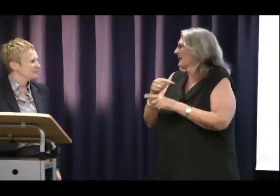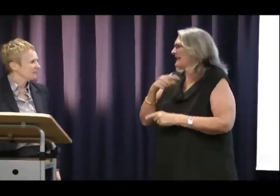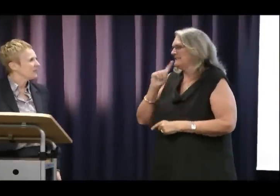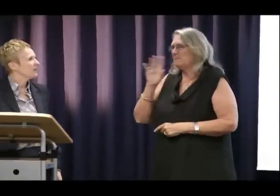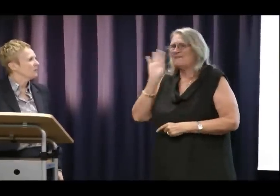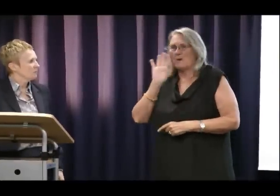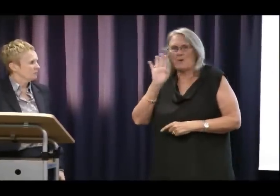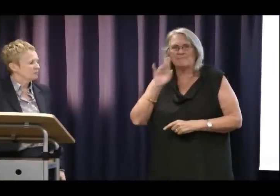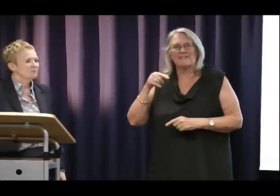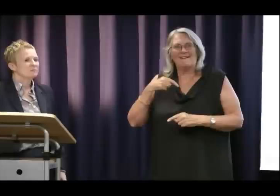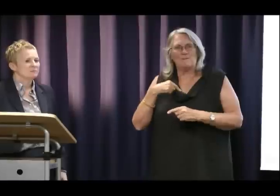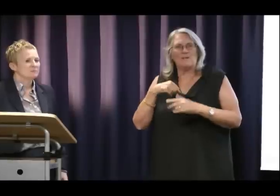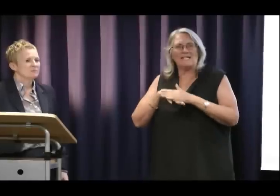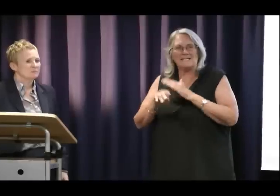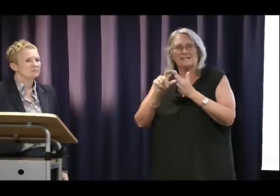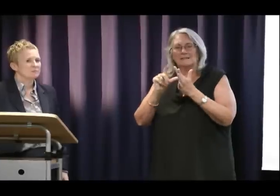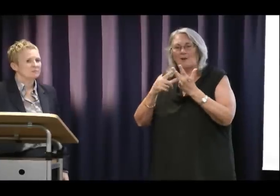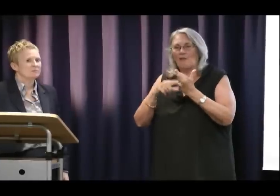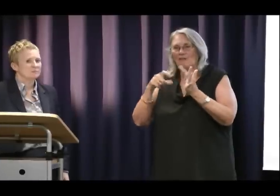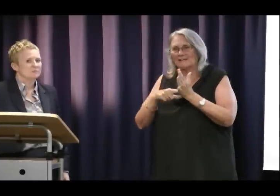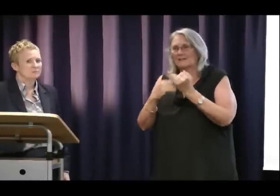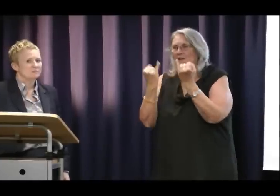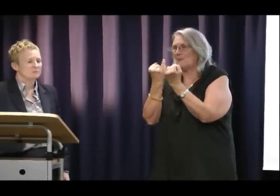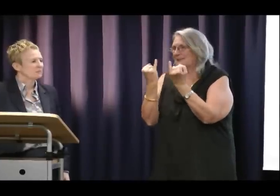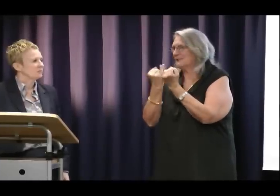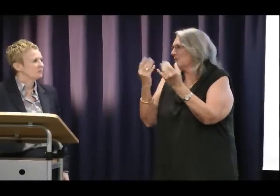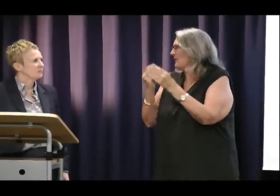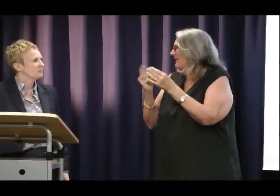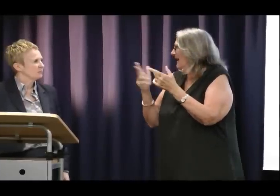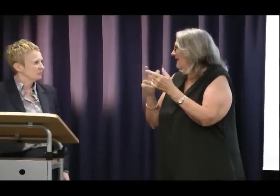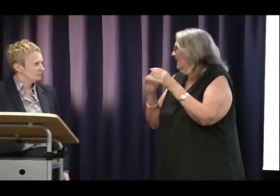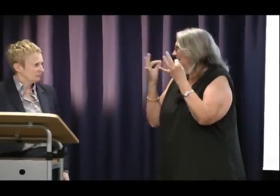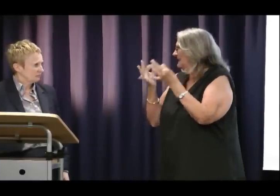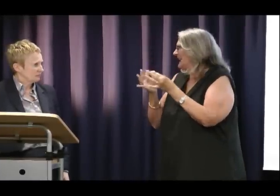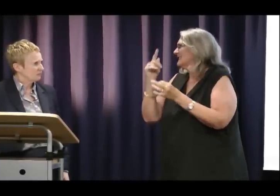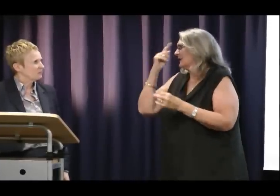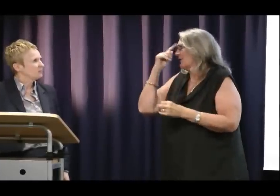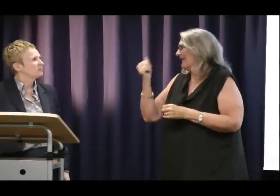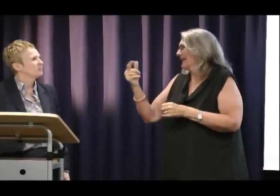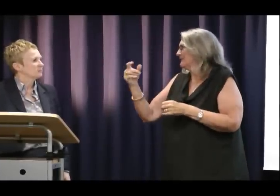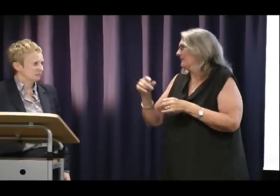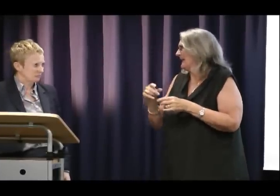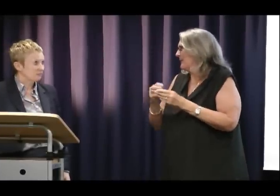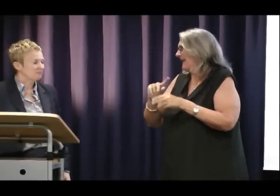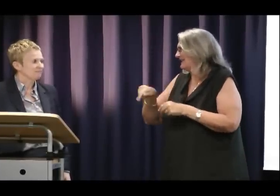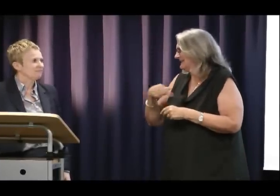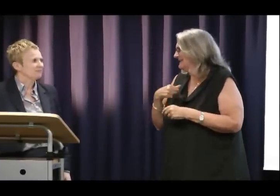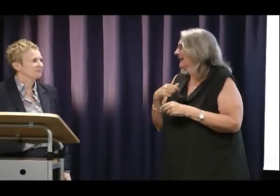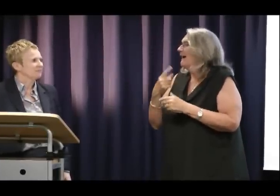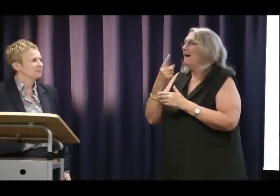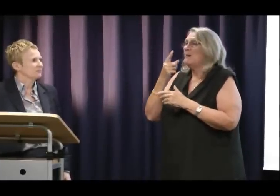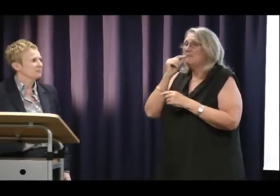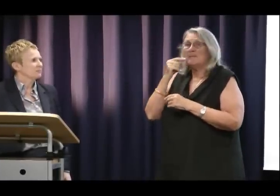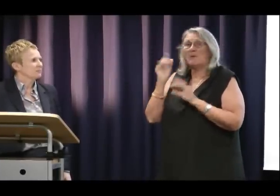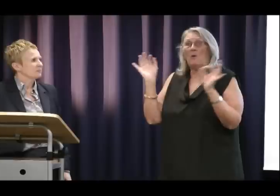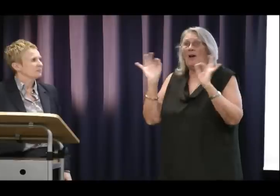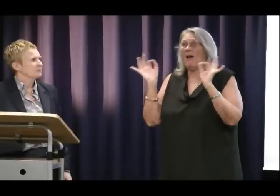Well, like I've said before, if you're in direct competition, and we are in direct competition with